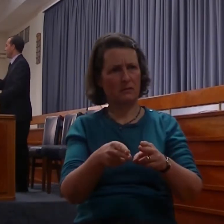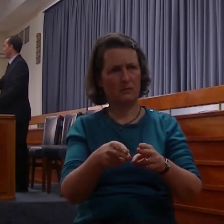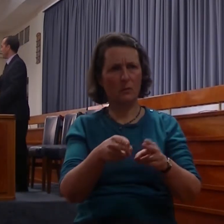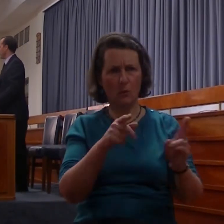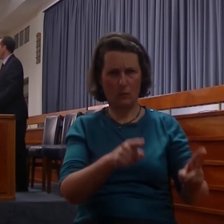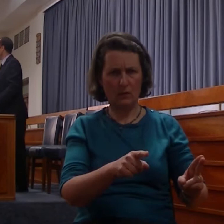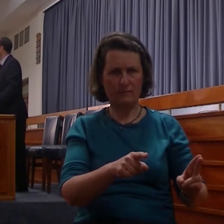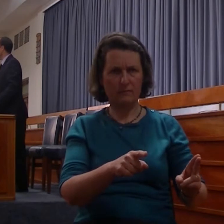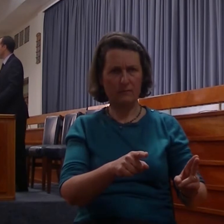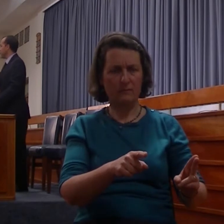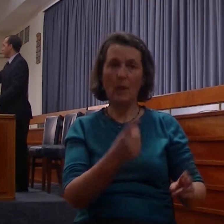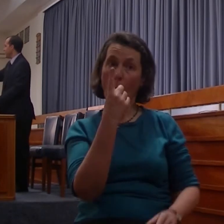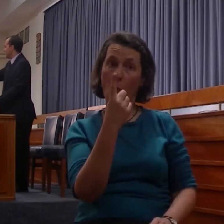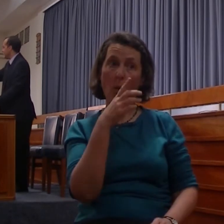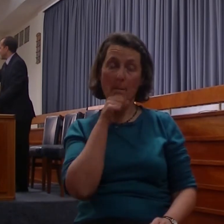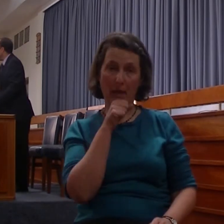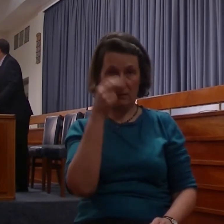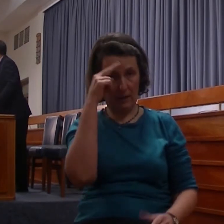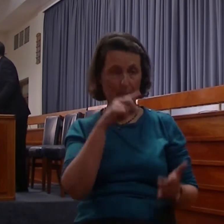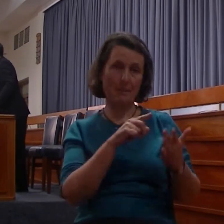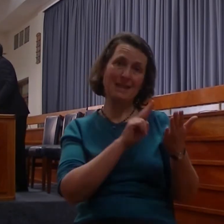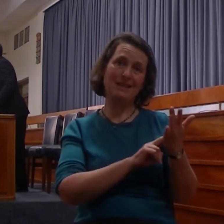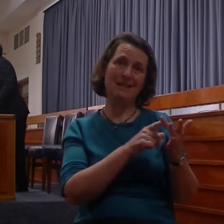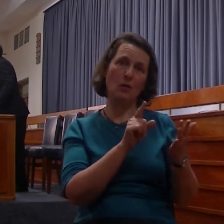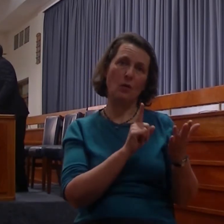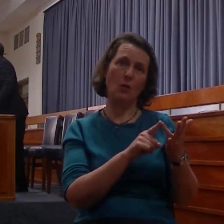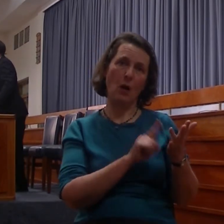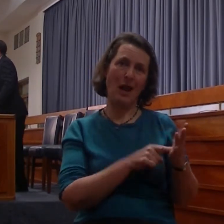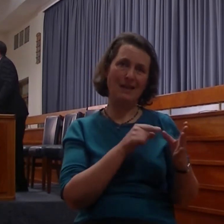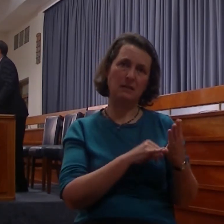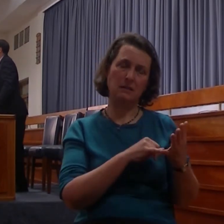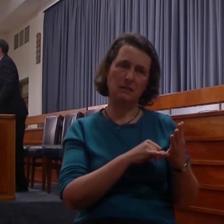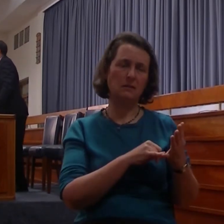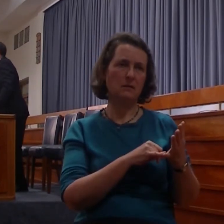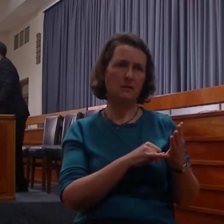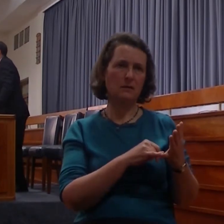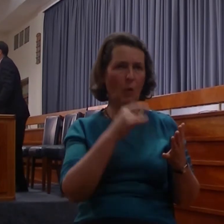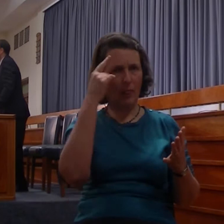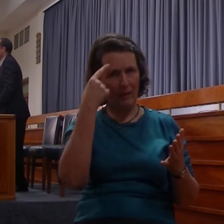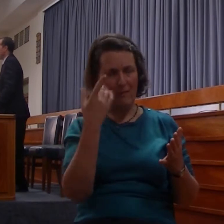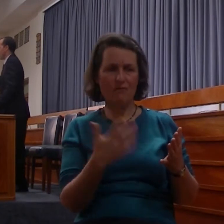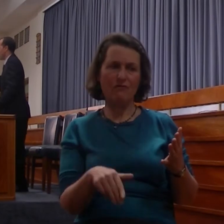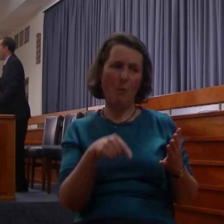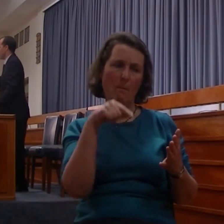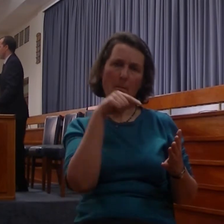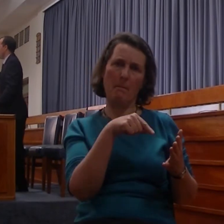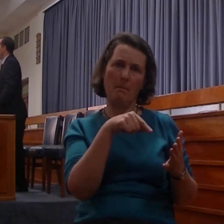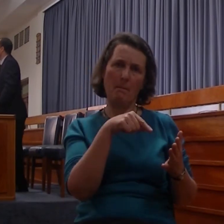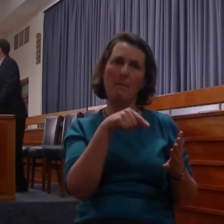Seven men were chosen in order to serve at the tables. So one of them is Nicholas,